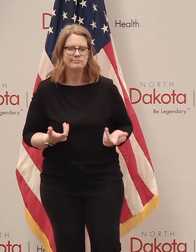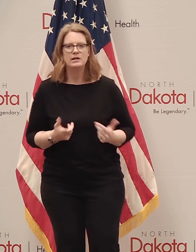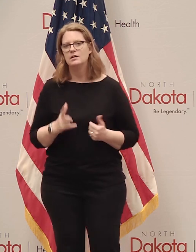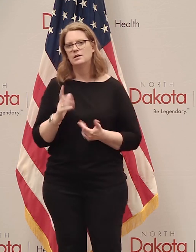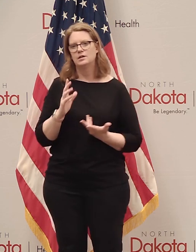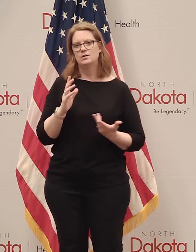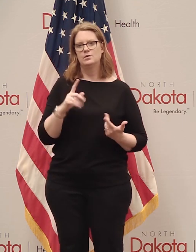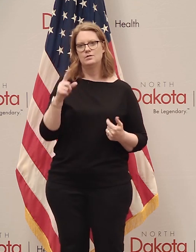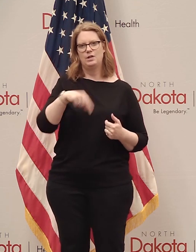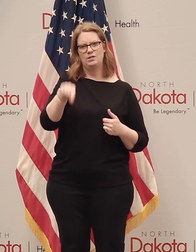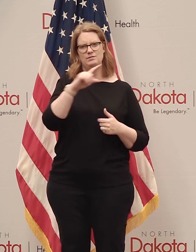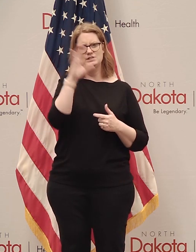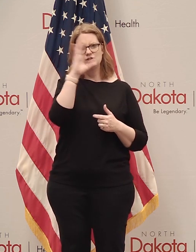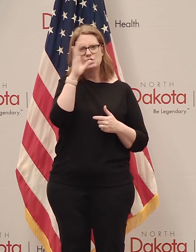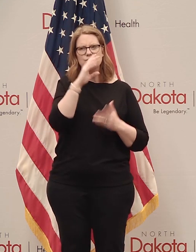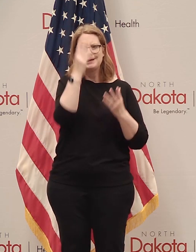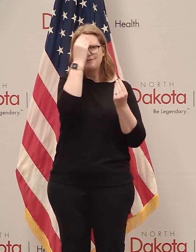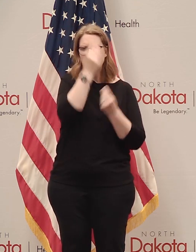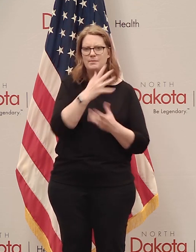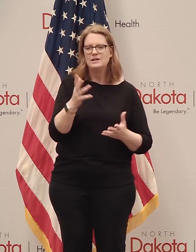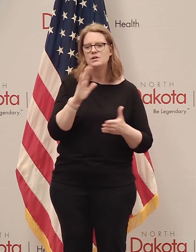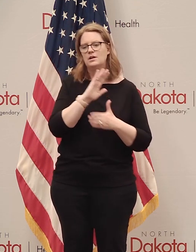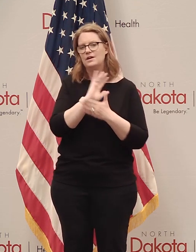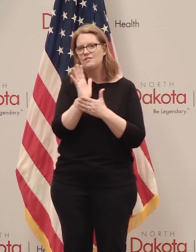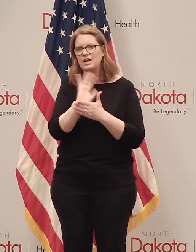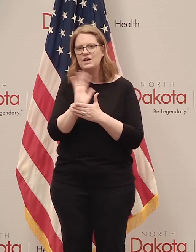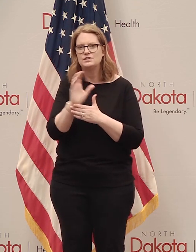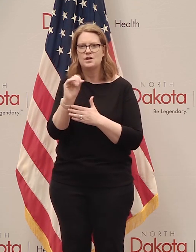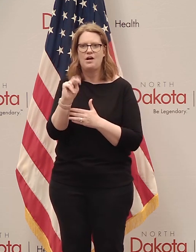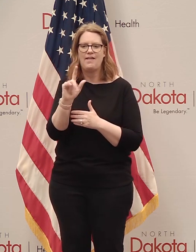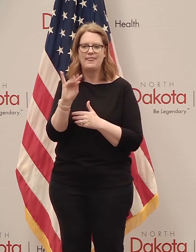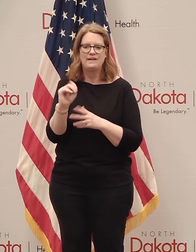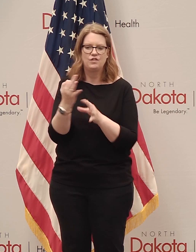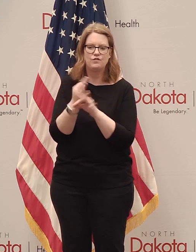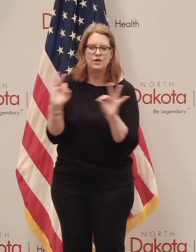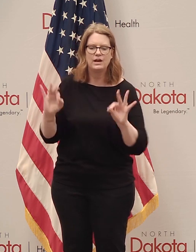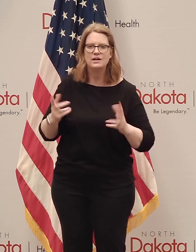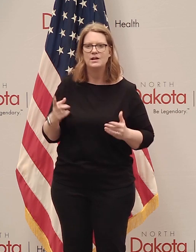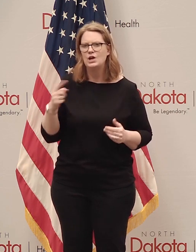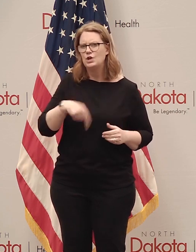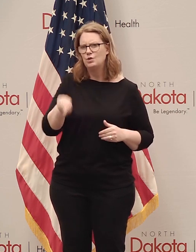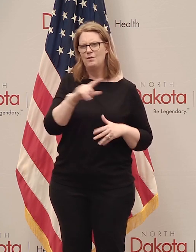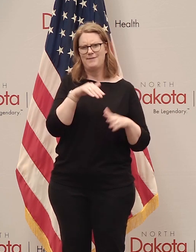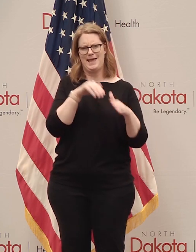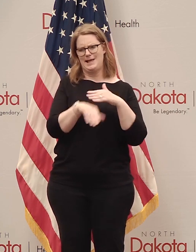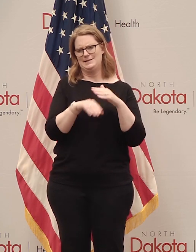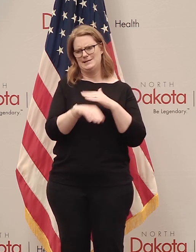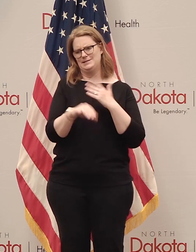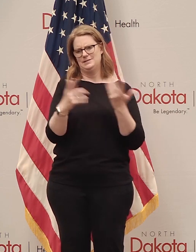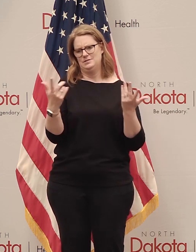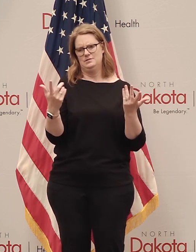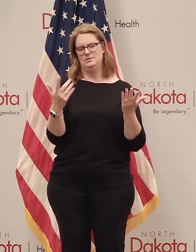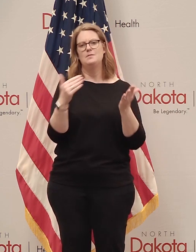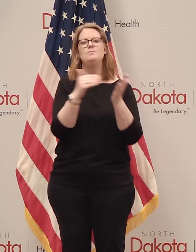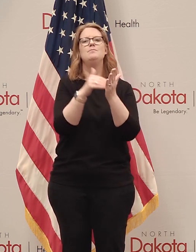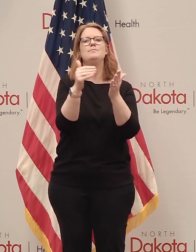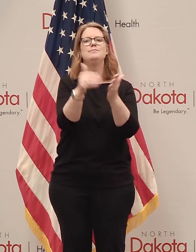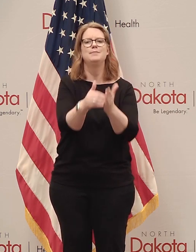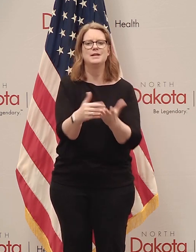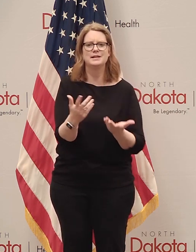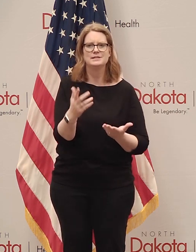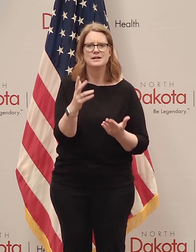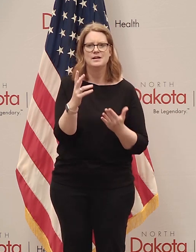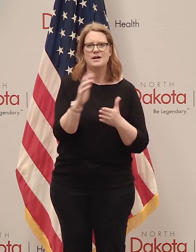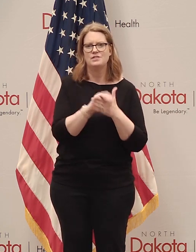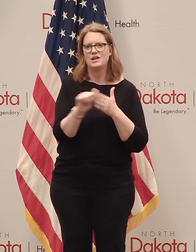and can store all of your videos online for free. For example, you've got access to hundreds of billions of dollars of